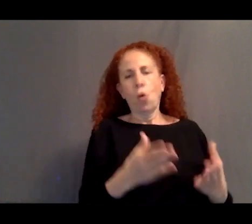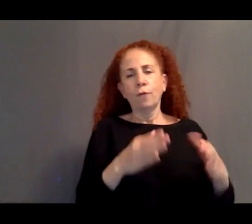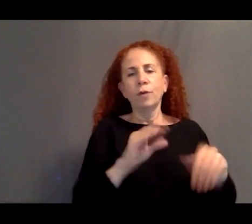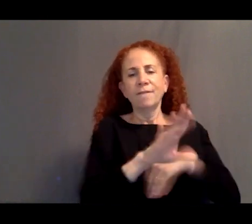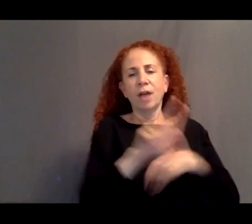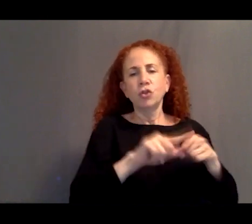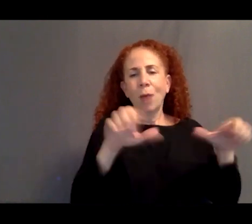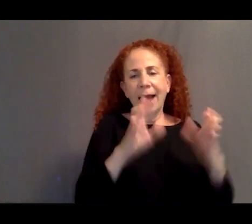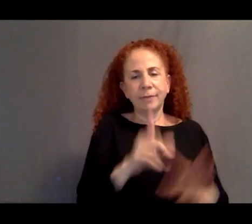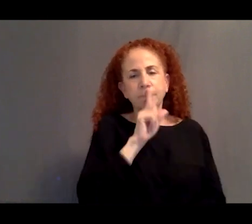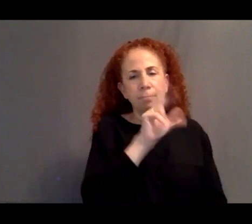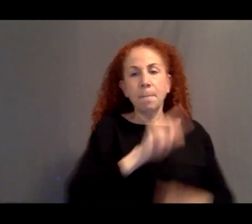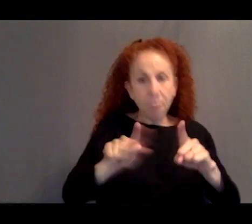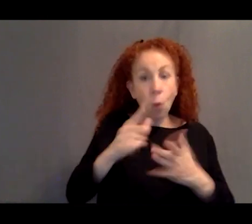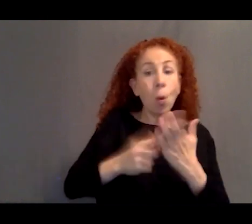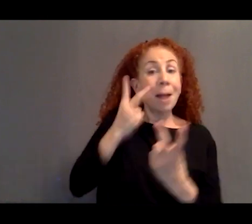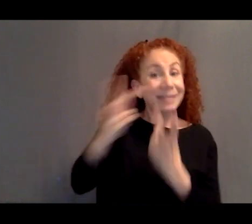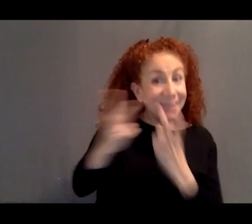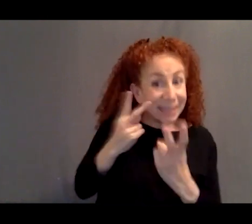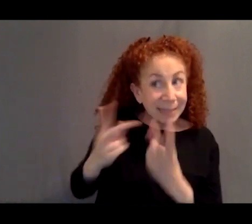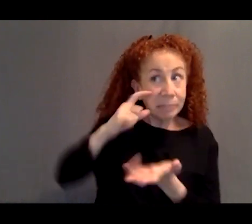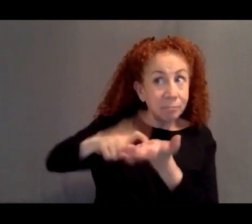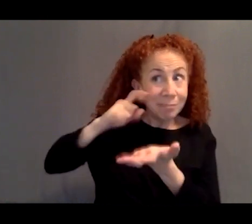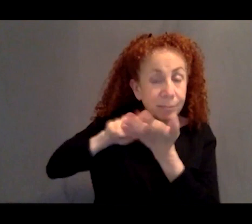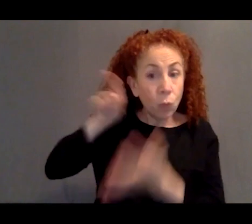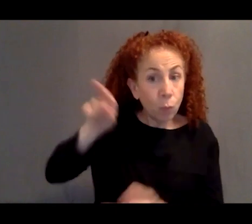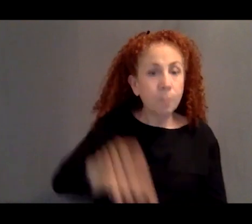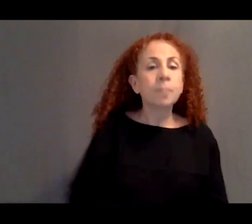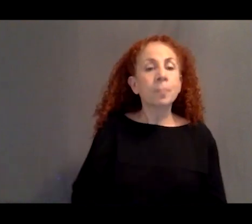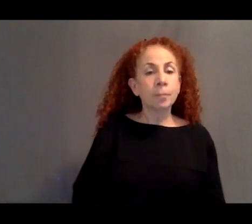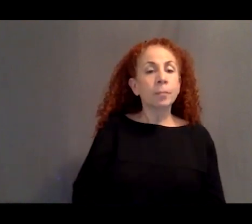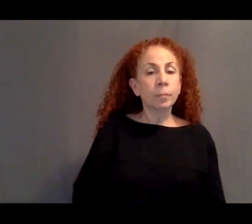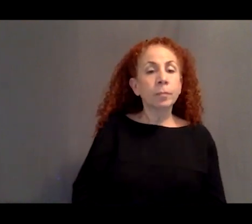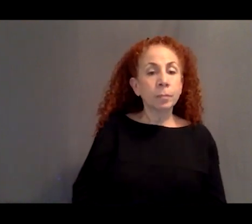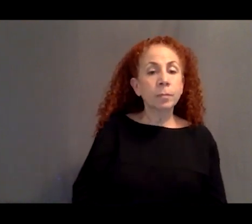activists, but I think that what we're seeing is